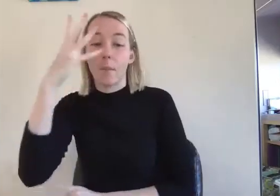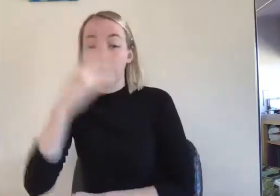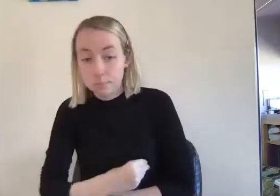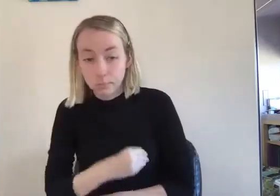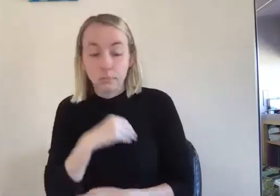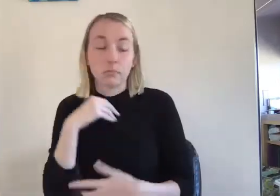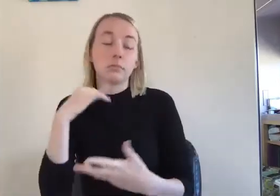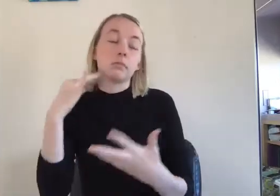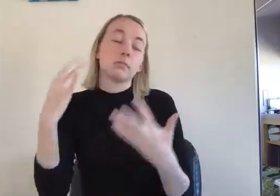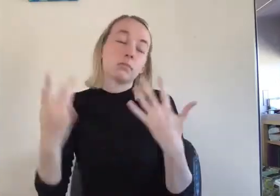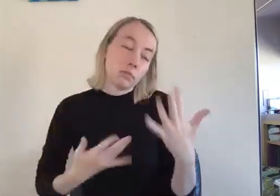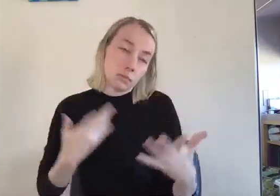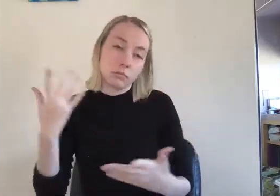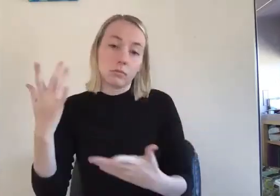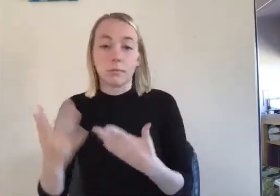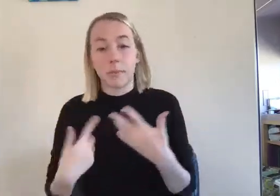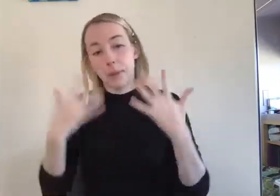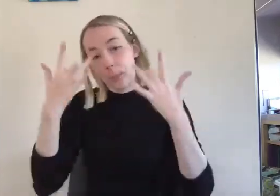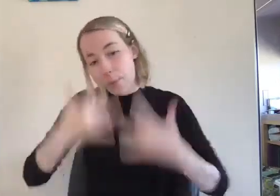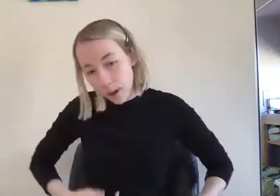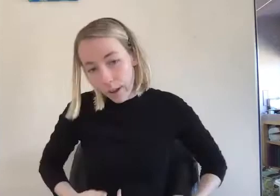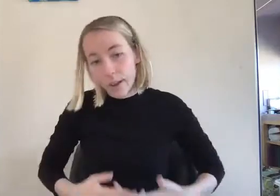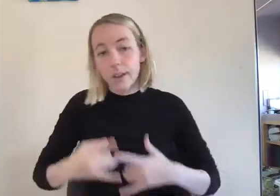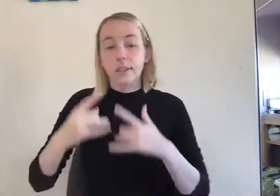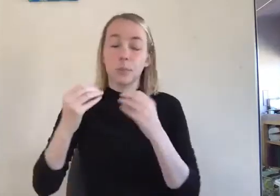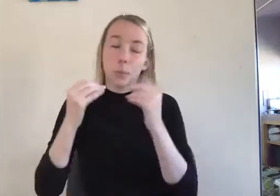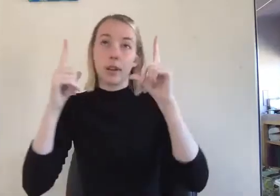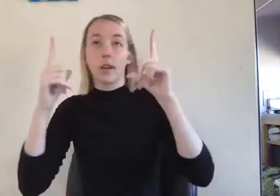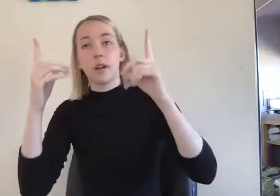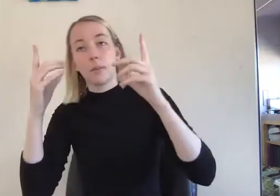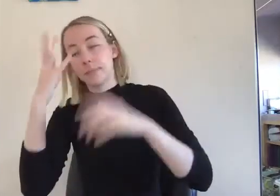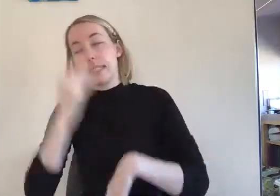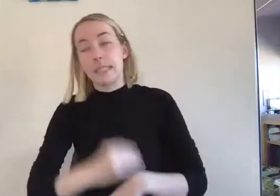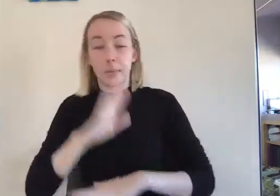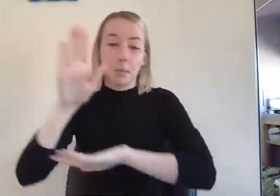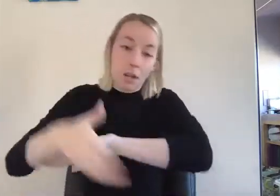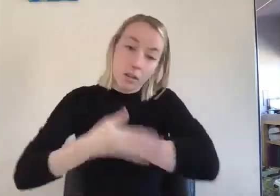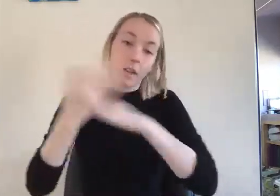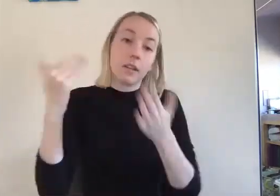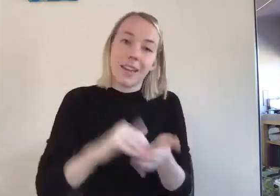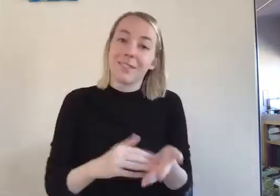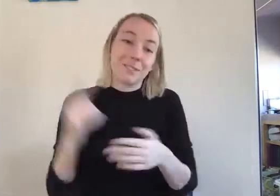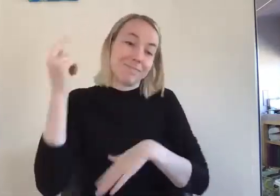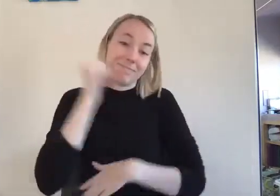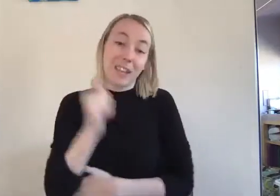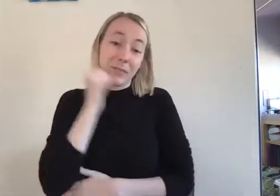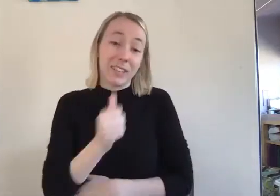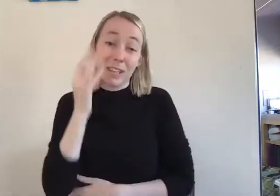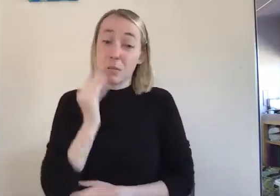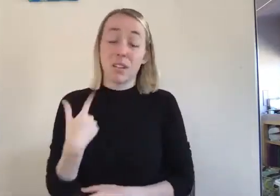take another nap, be depressed about something, and then go back to sleep. That was just kind of the daily grind. And